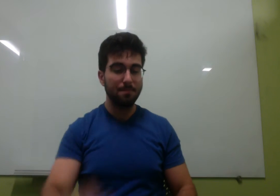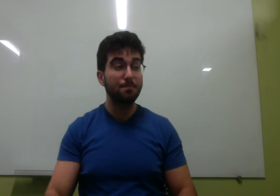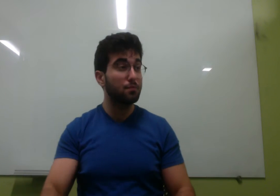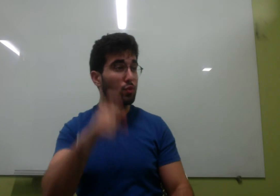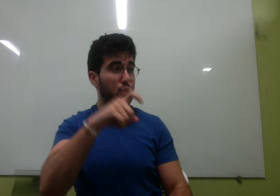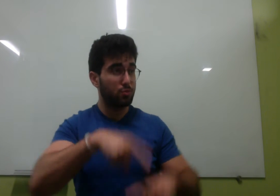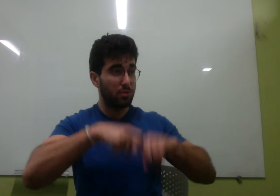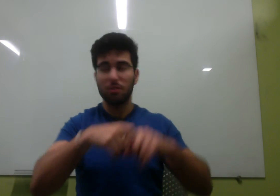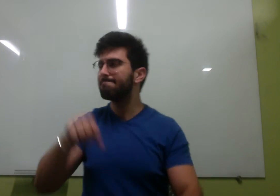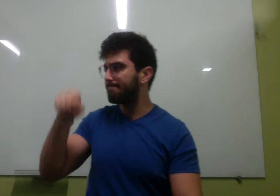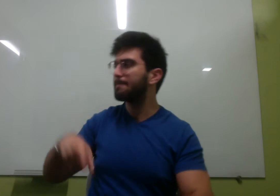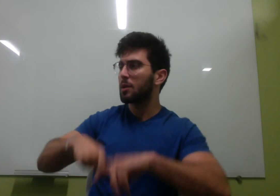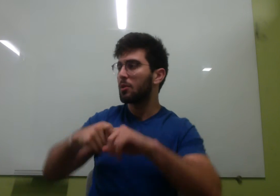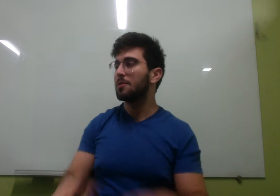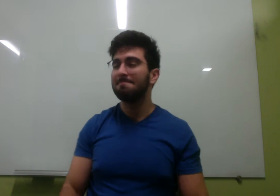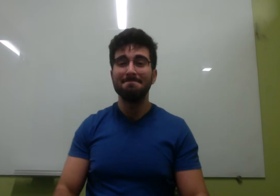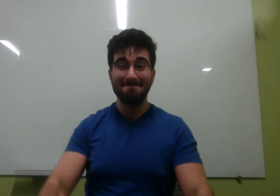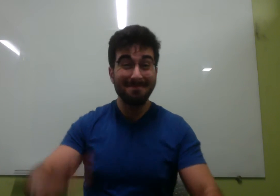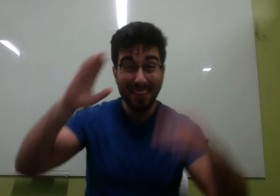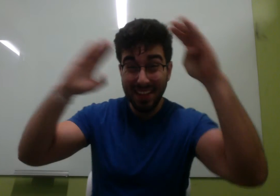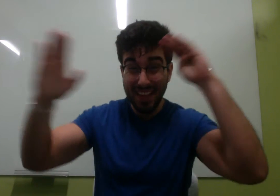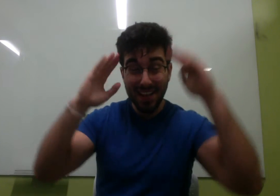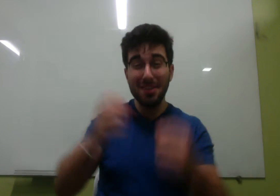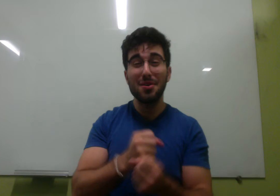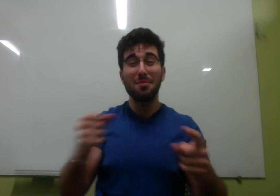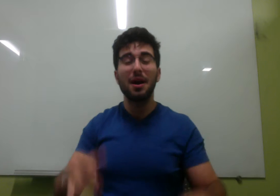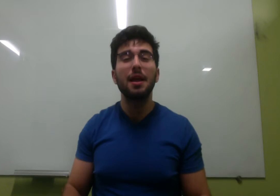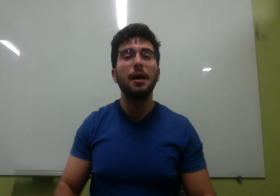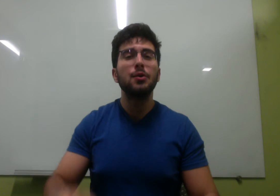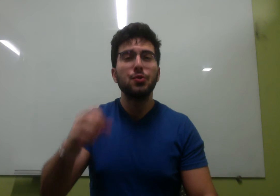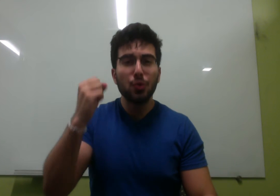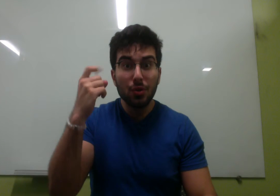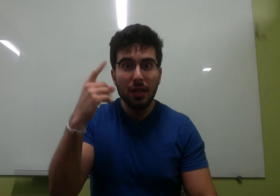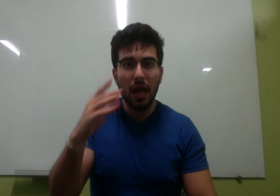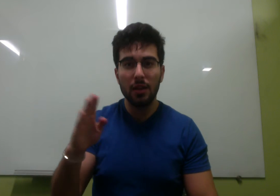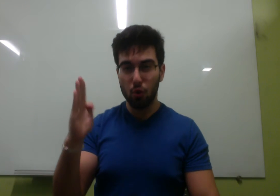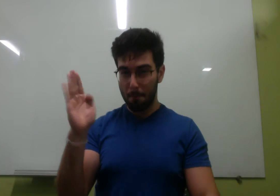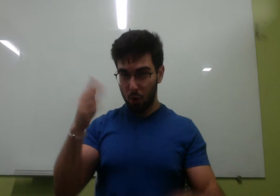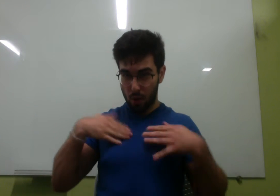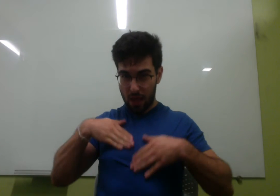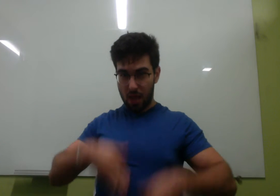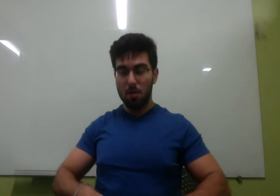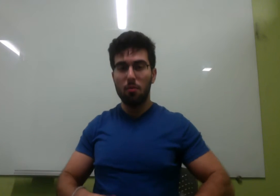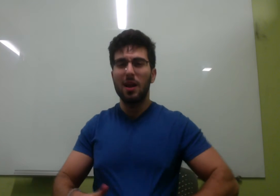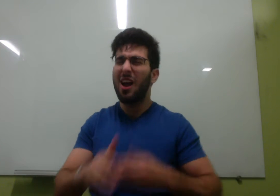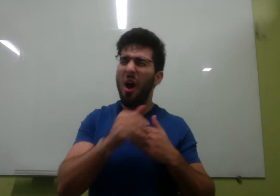everybody, get this. Blue Apron, our pals, are the leading meal kit delivery service in the entire United States. And